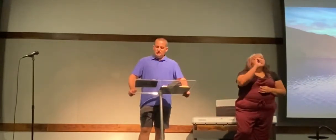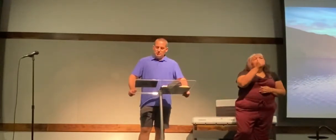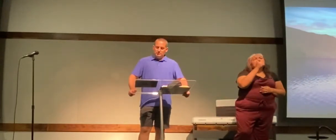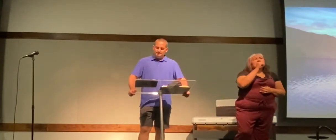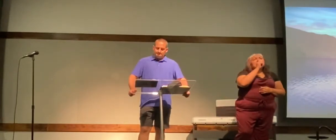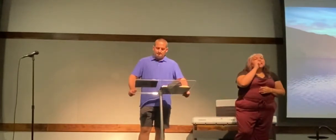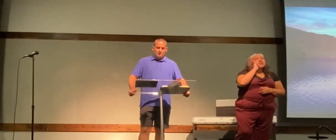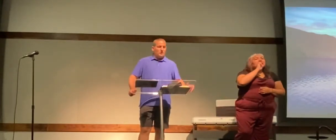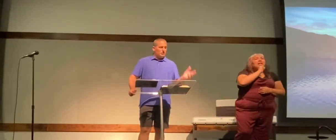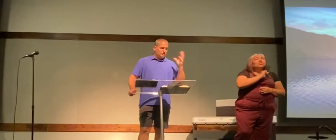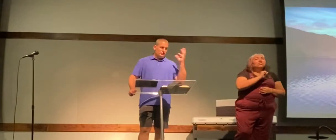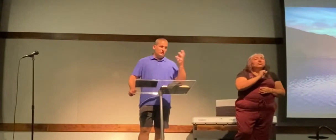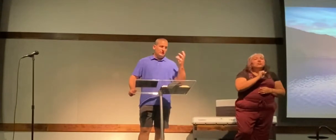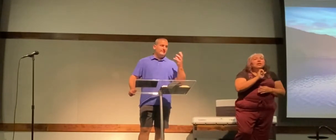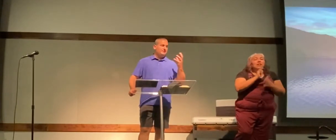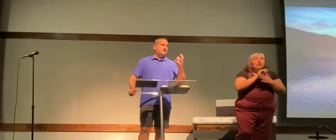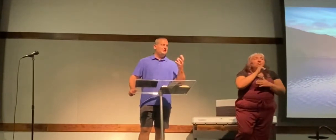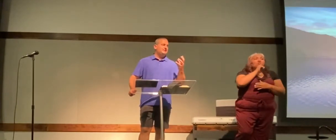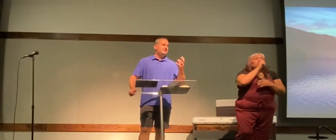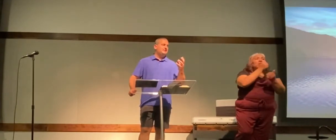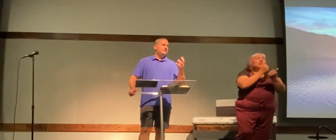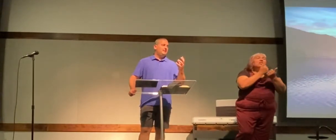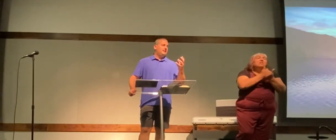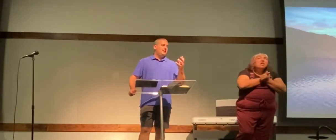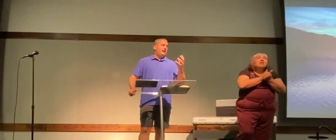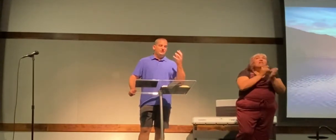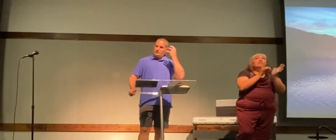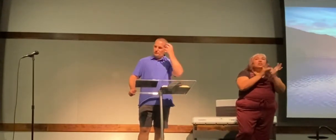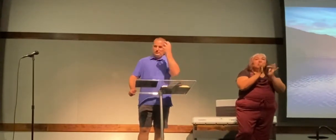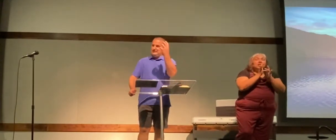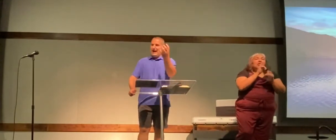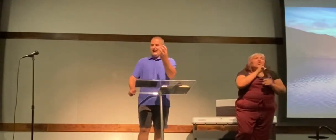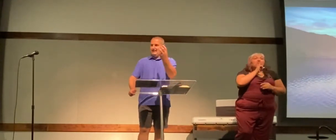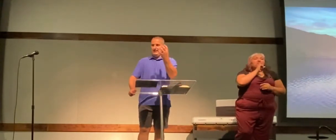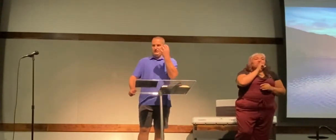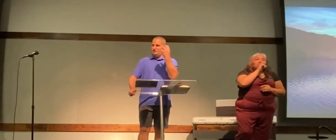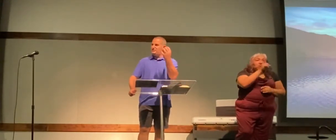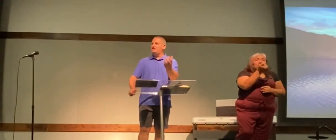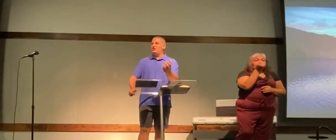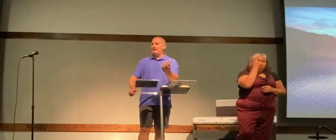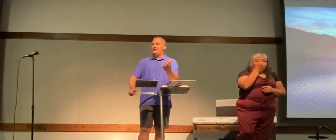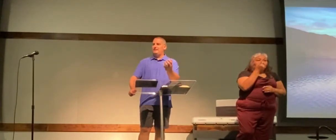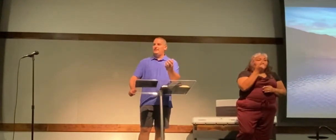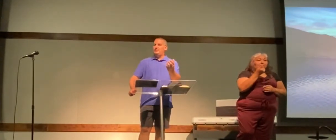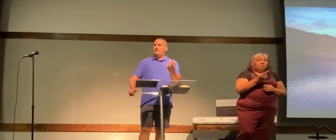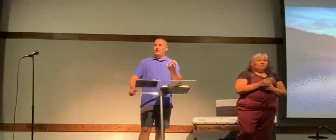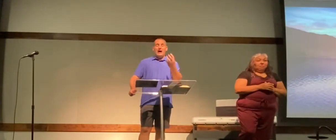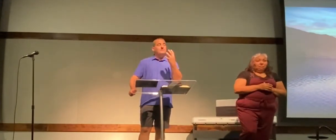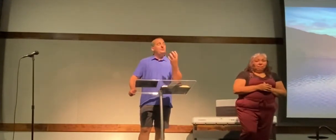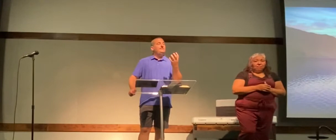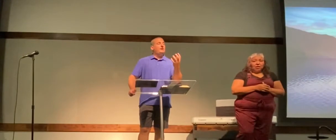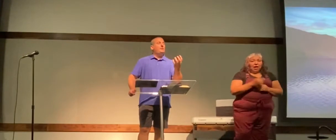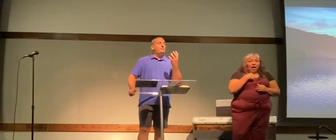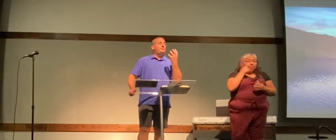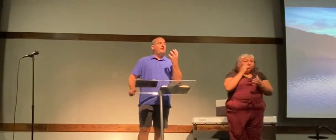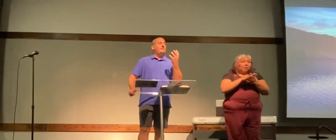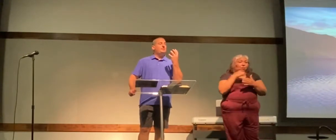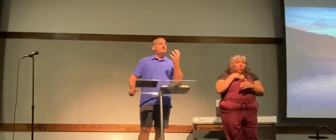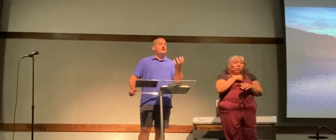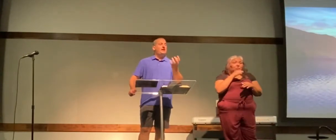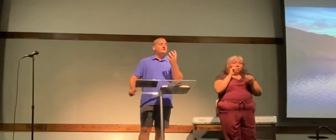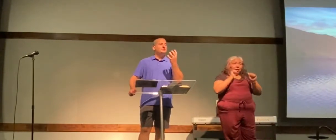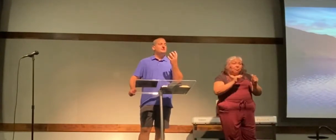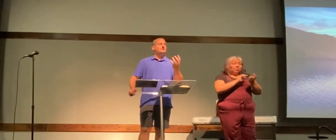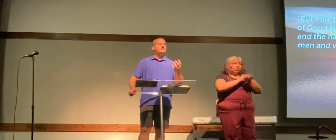10 teenagers who truly loved Jesus and truly got it and understood it, I believed that we would be